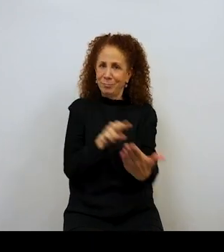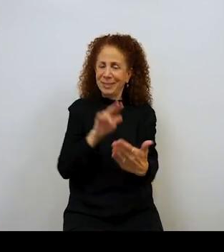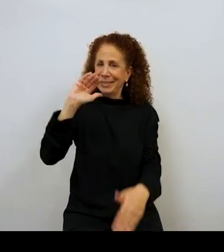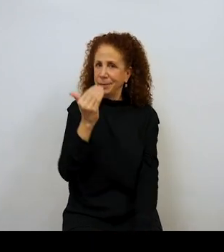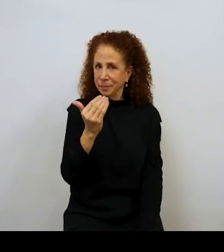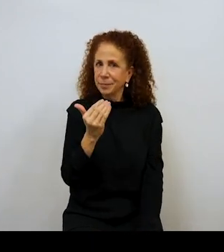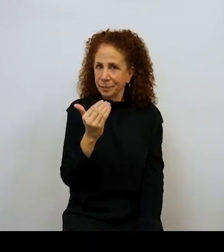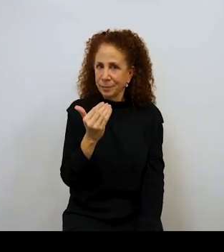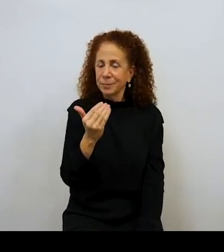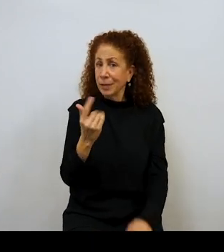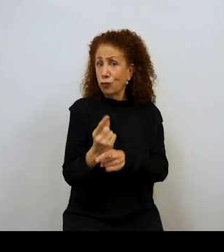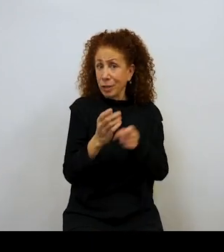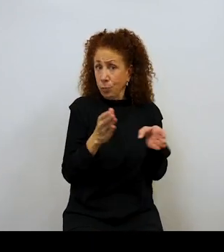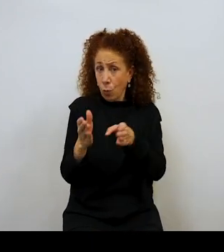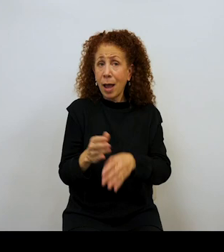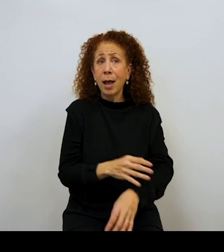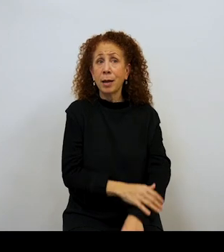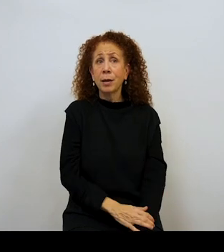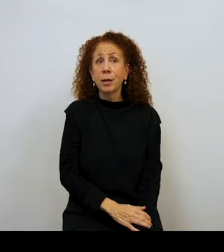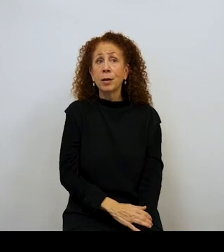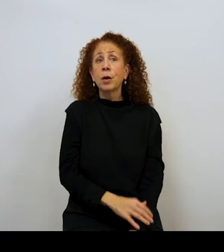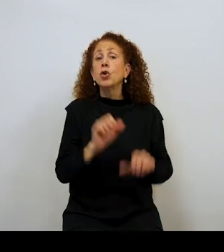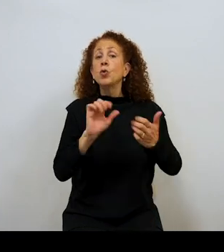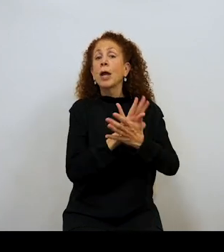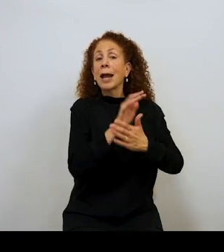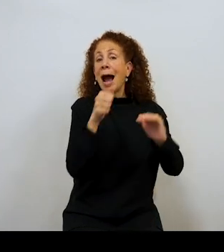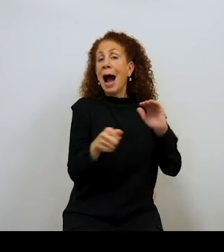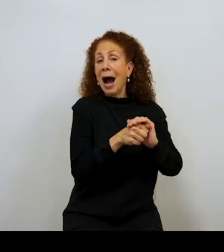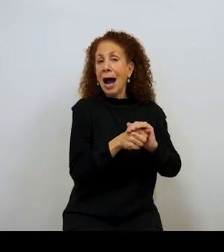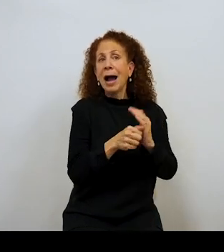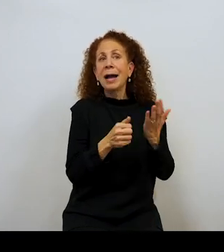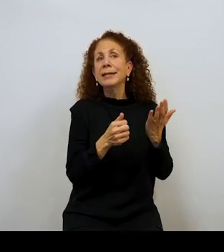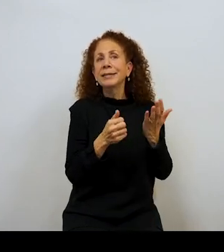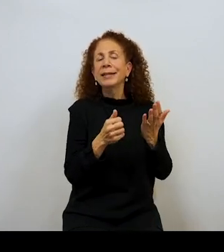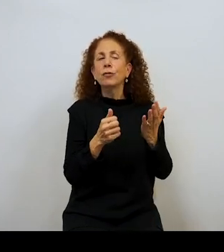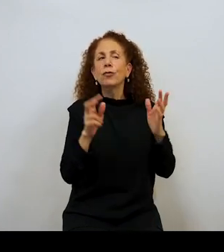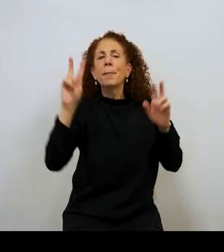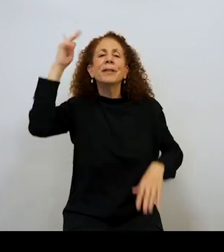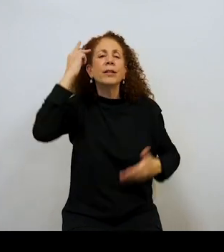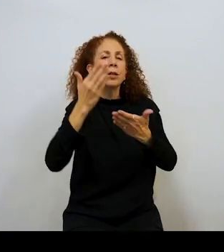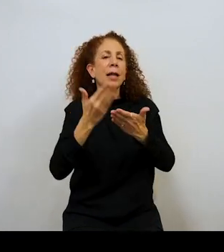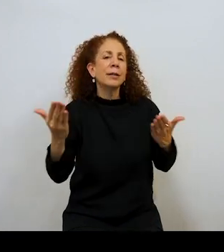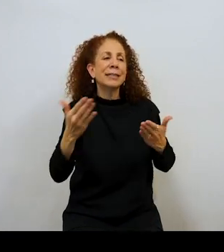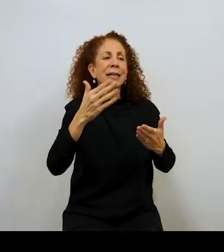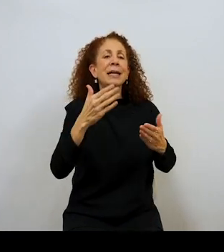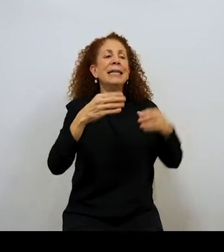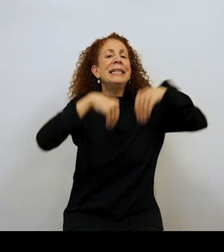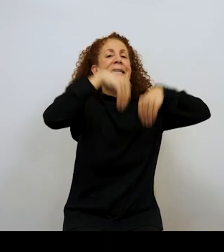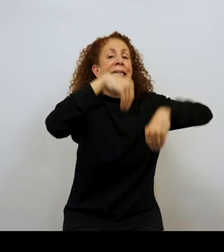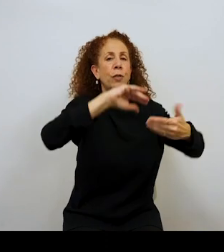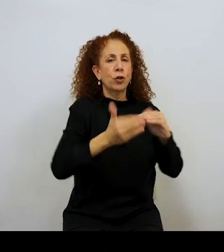very reasonable way. Yeah. And that you can sort of hide the essentially political element in communities or